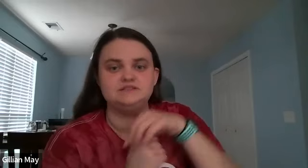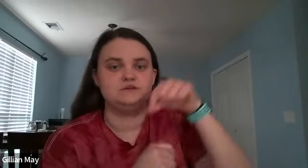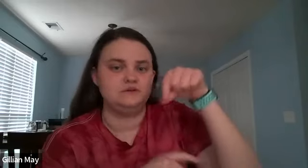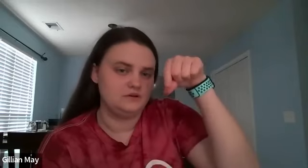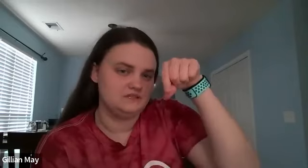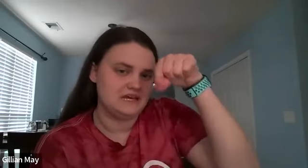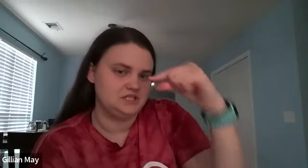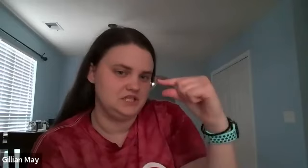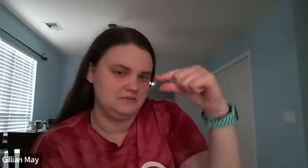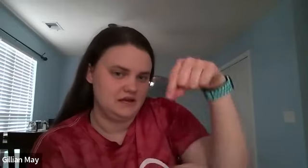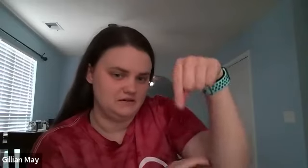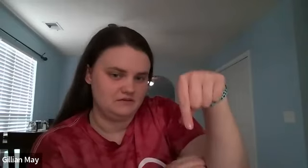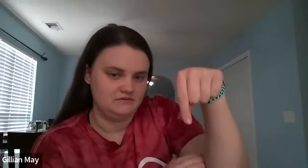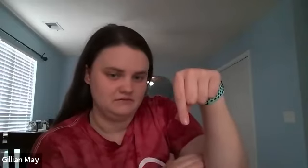So Q is that G, but now down. Mm-hmm.